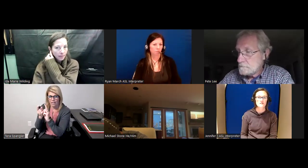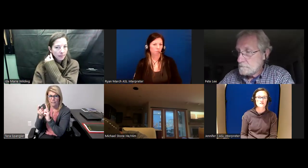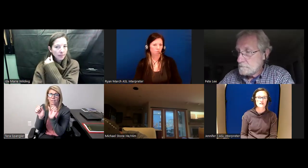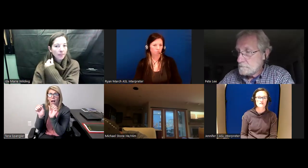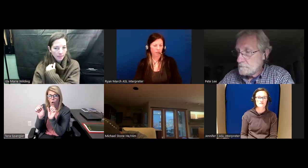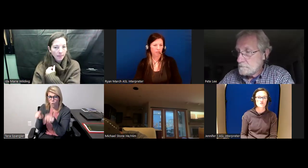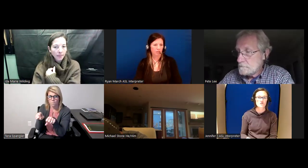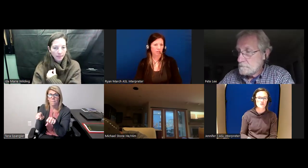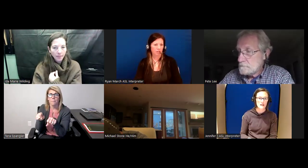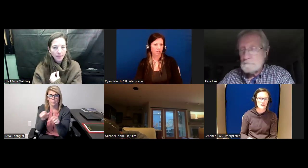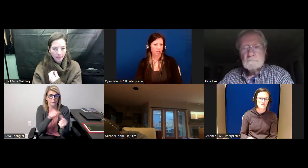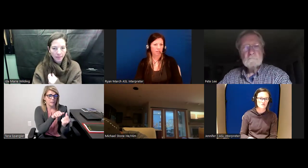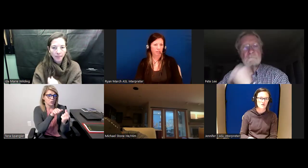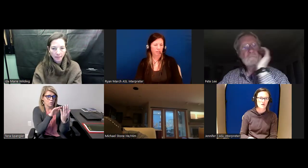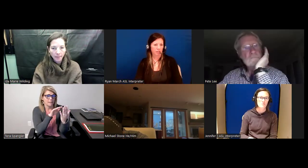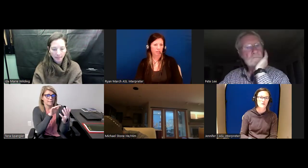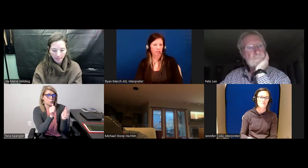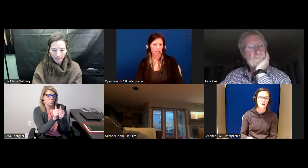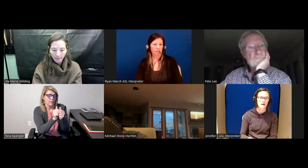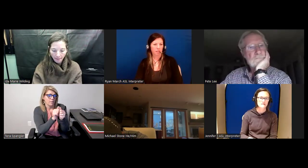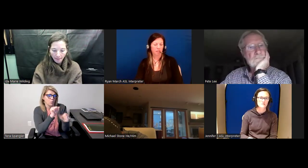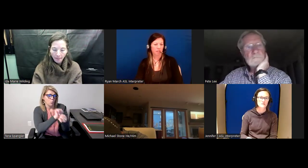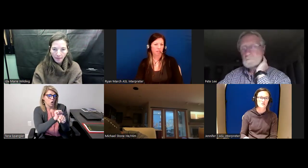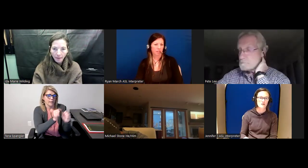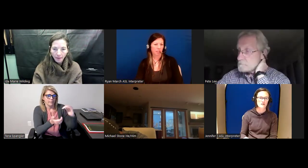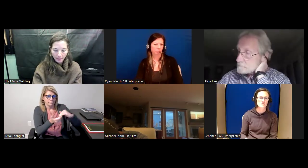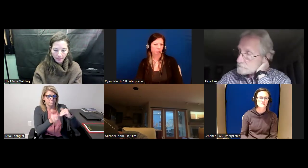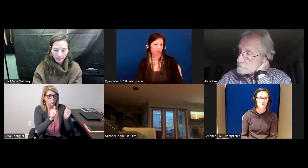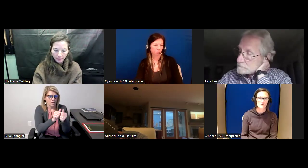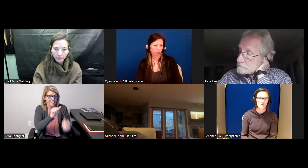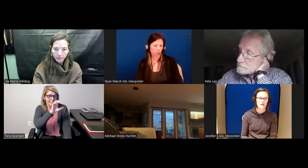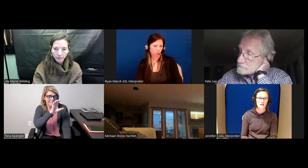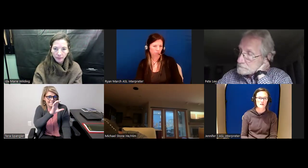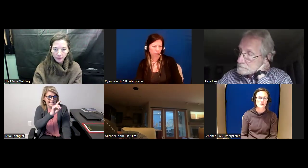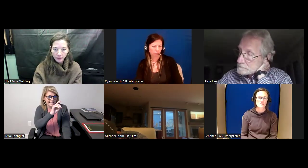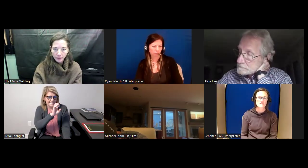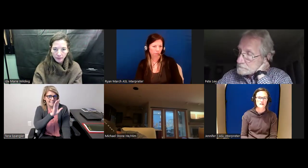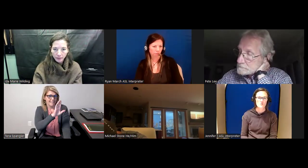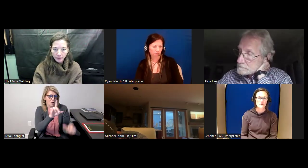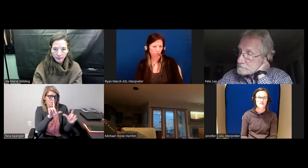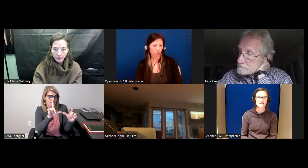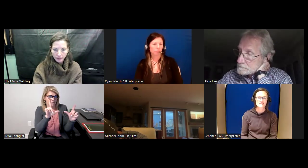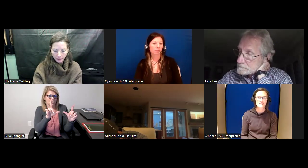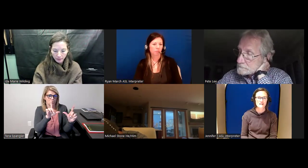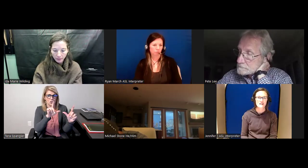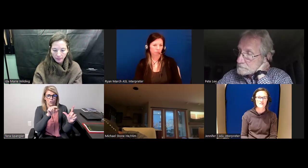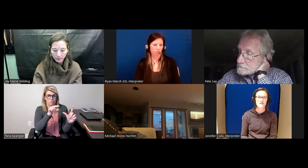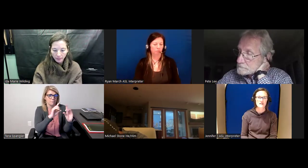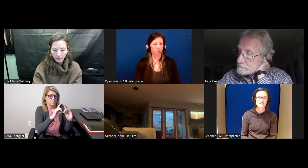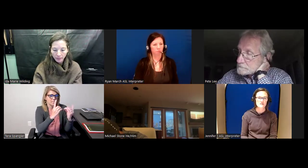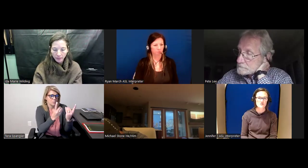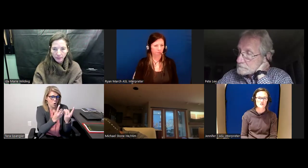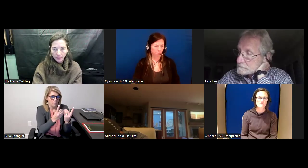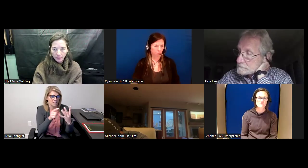require legislative change, but possibly could, addressing it with working together with CDE and